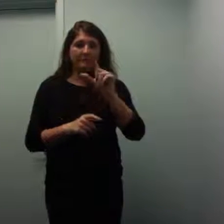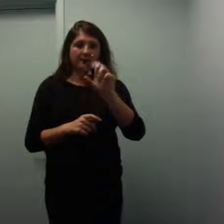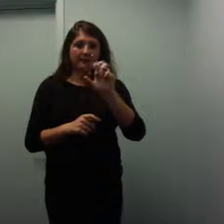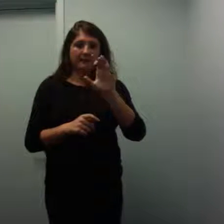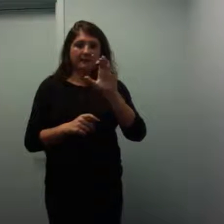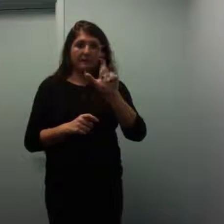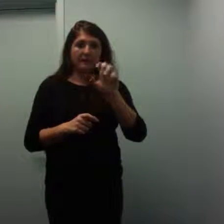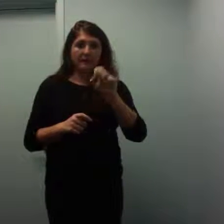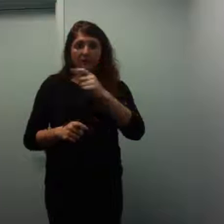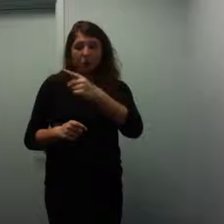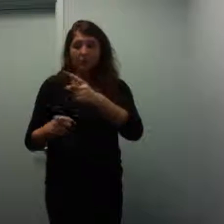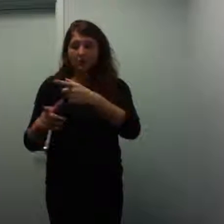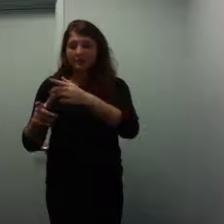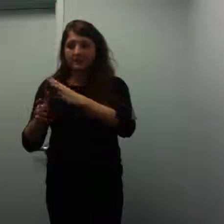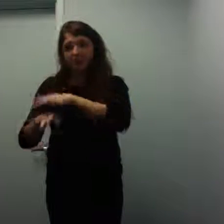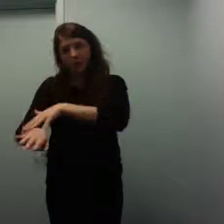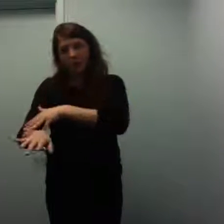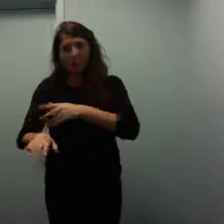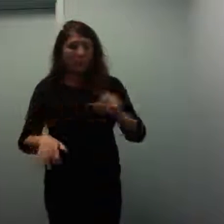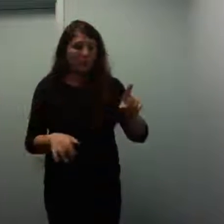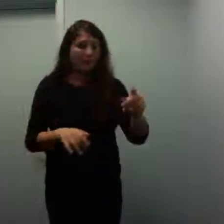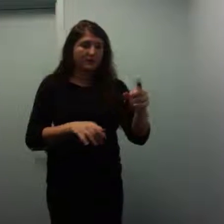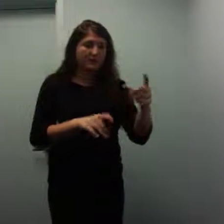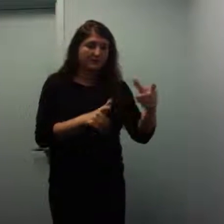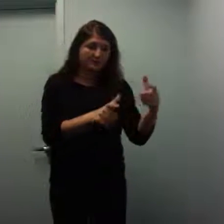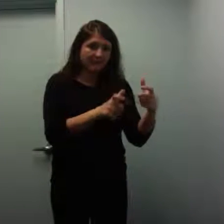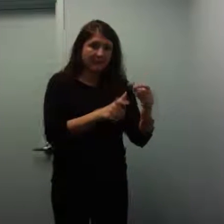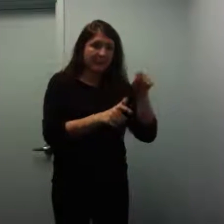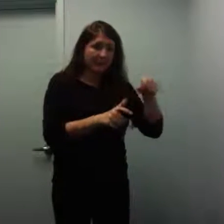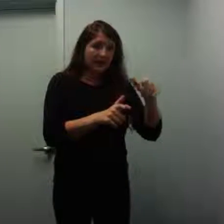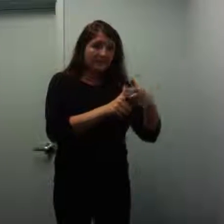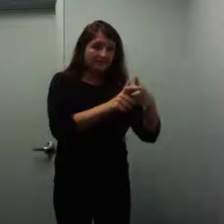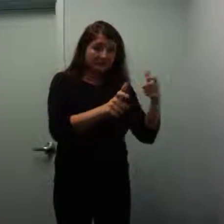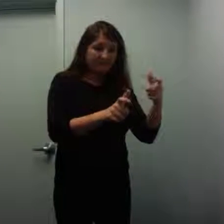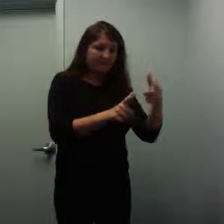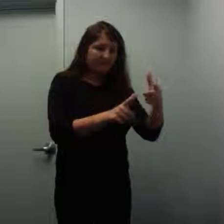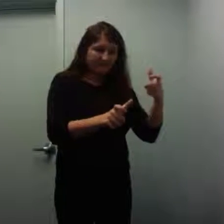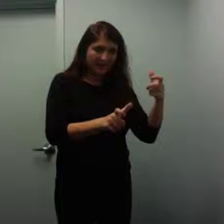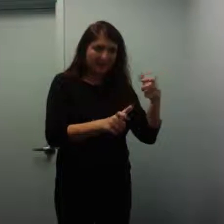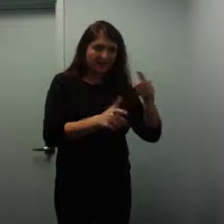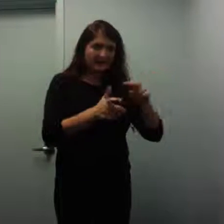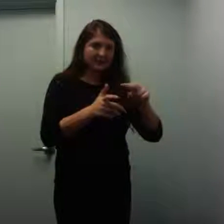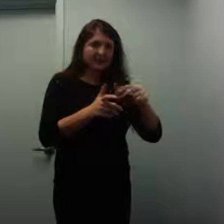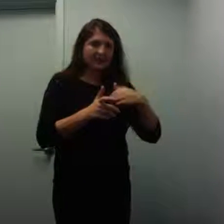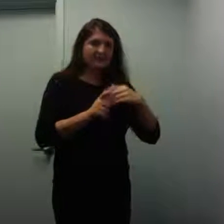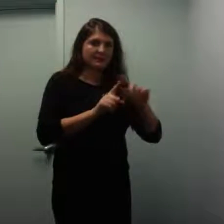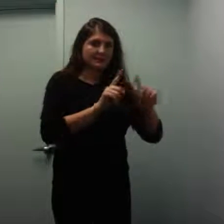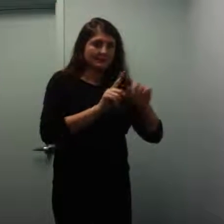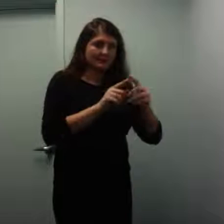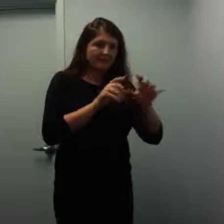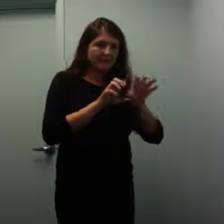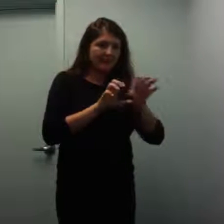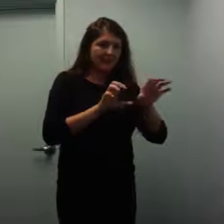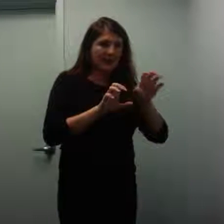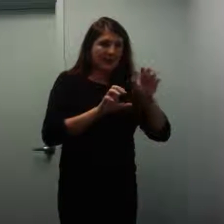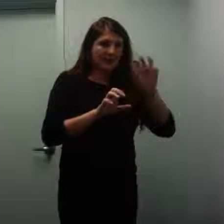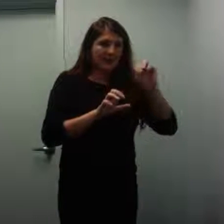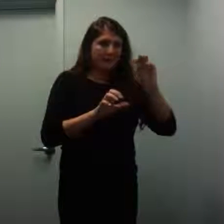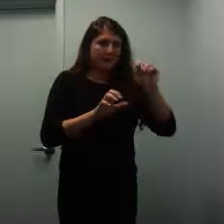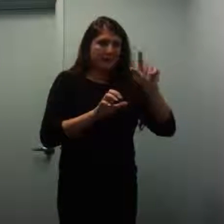ones moving quickly have more space between the molecules. The cold ones are usually kind of bunched up.